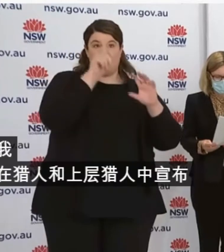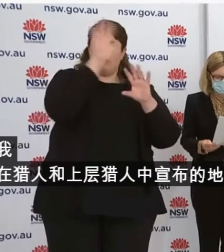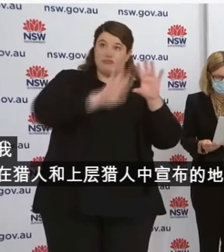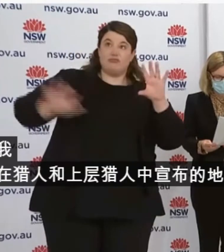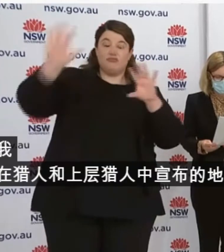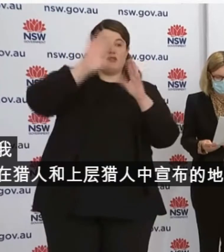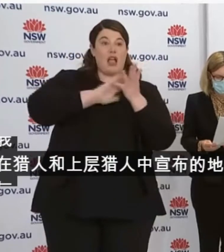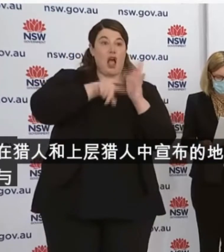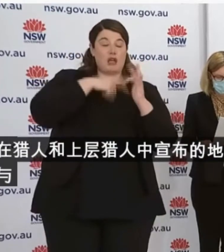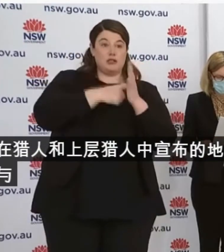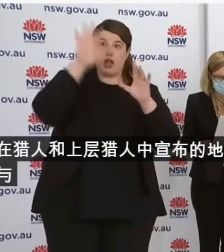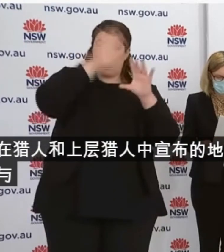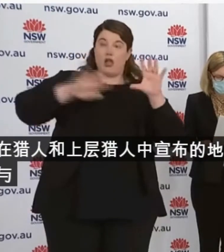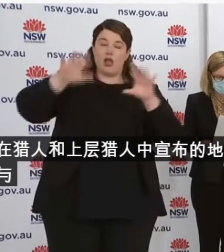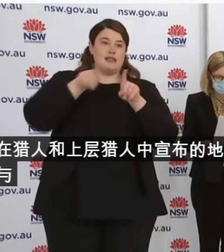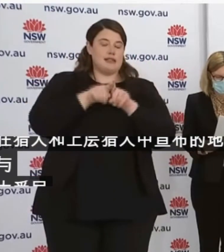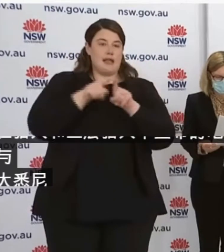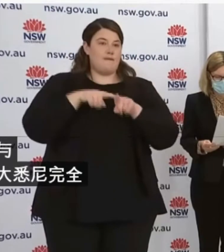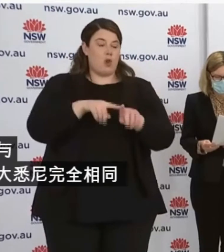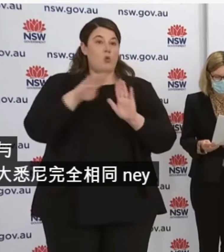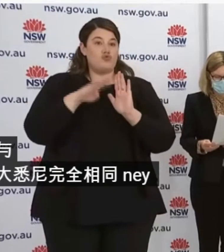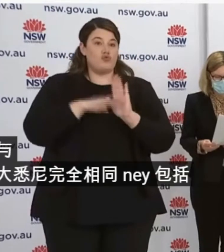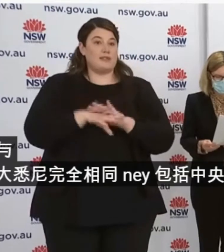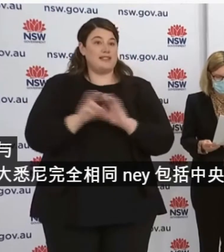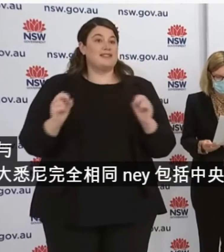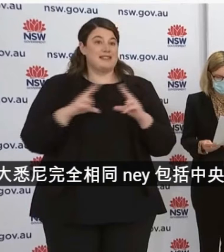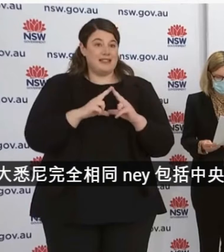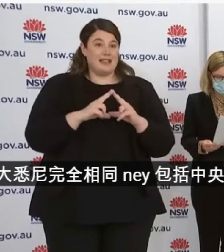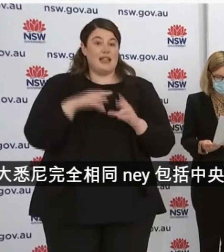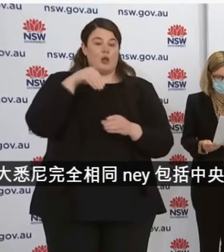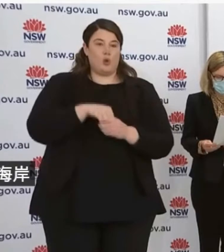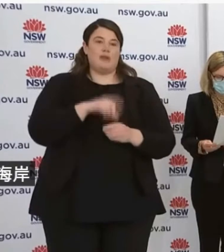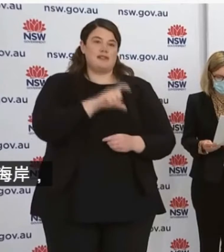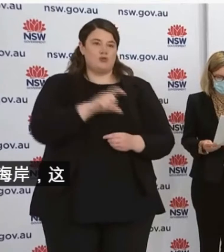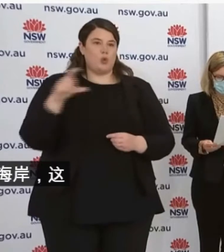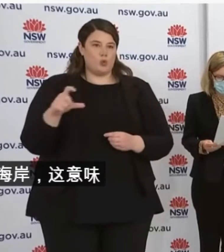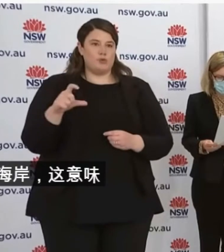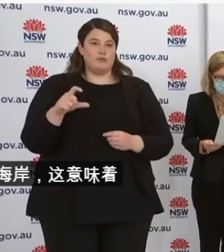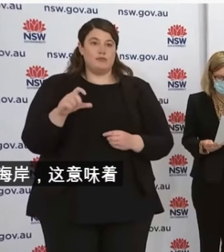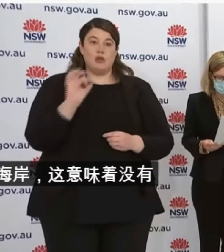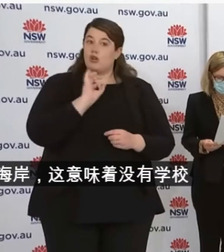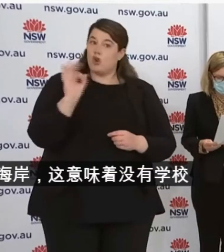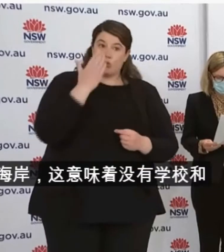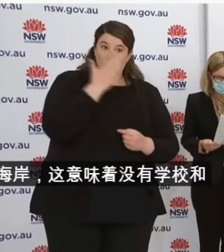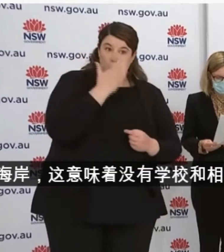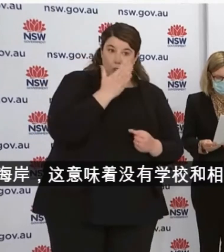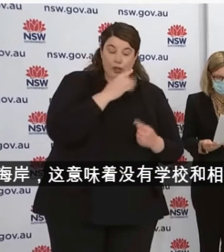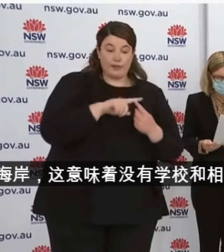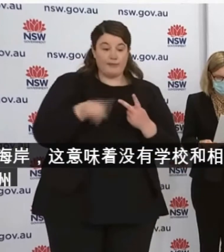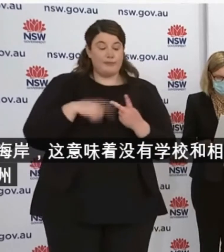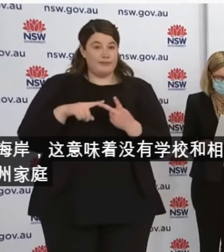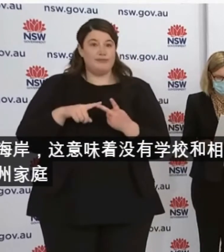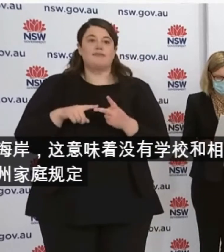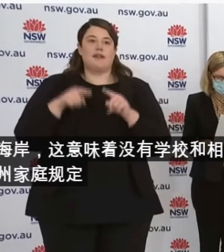and Upper Hunter will be exactly the same as that exists in Greater Sydney, including the Central Coast. So that means no school and the